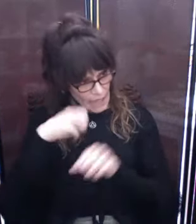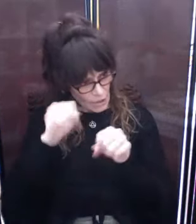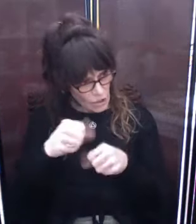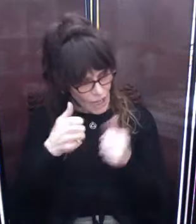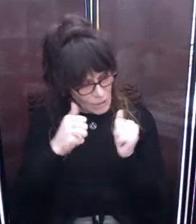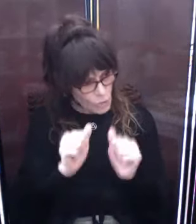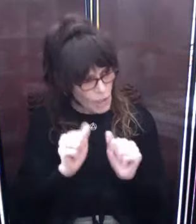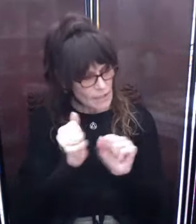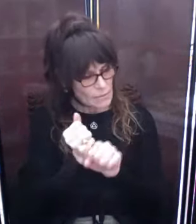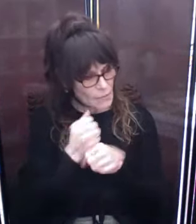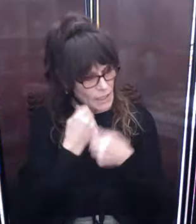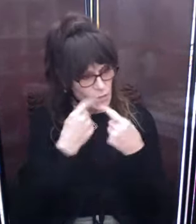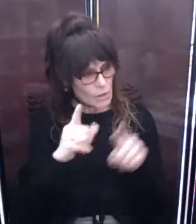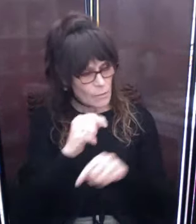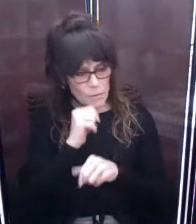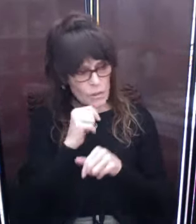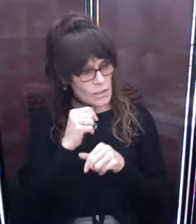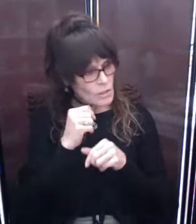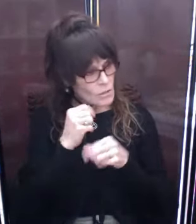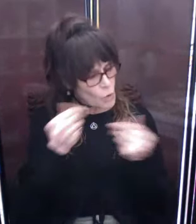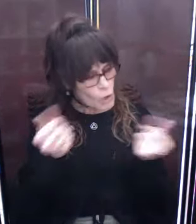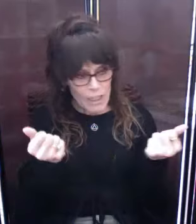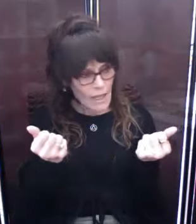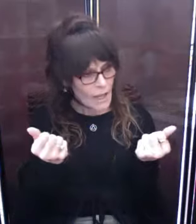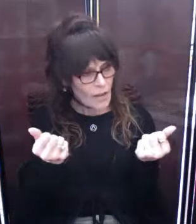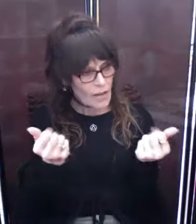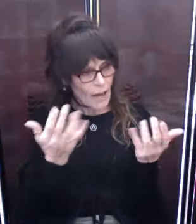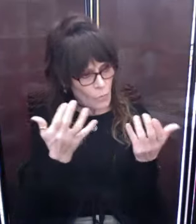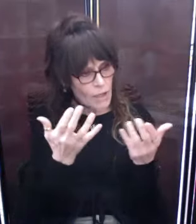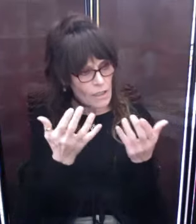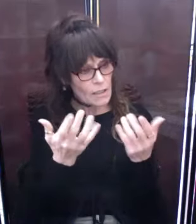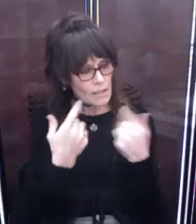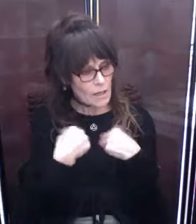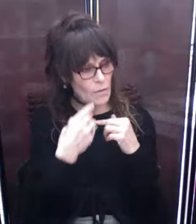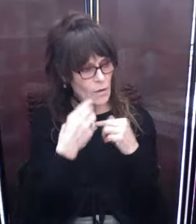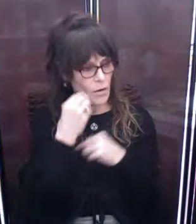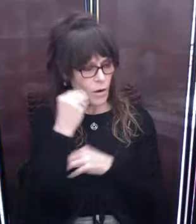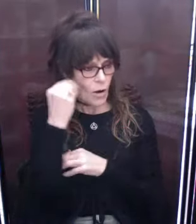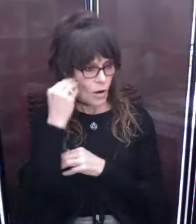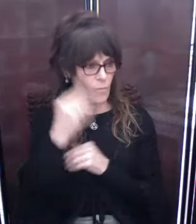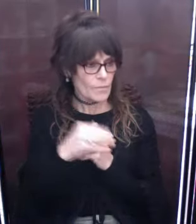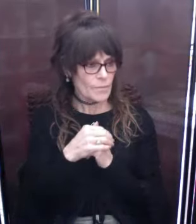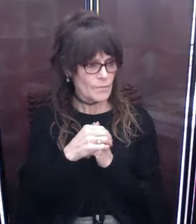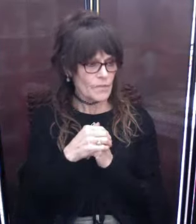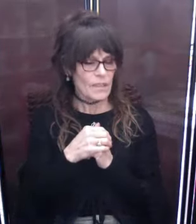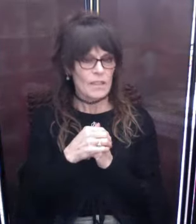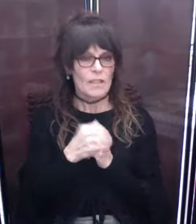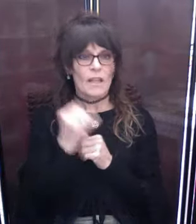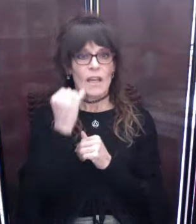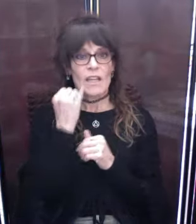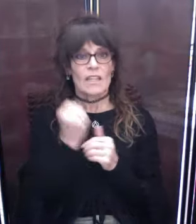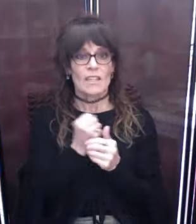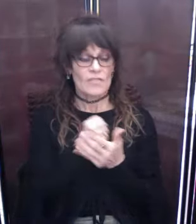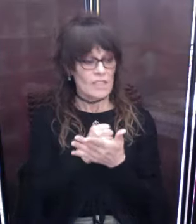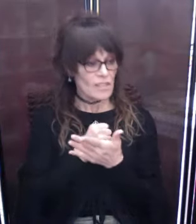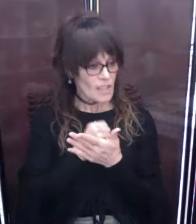and it just wasn't working out. And I just want to come home. And if he still wants to send me down to hell, then you go